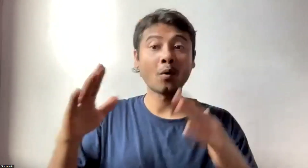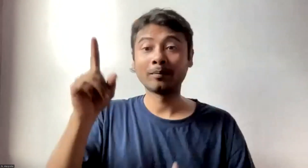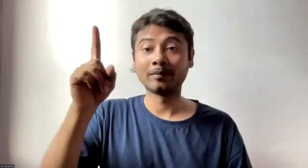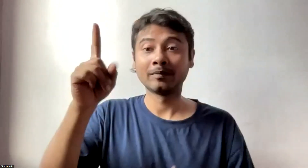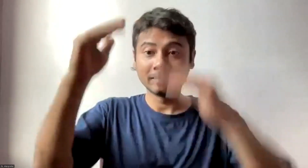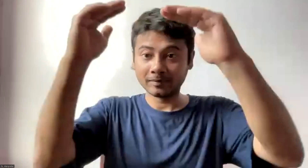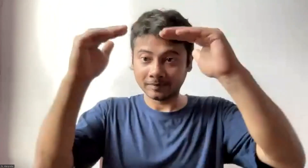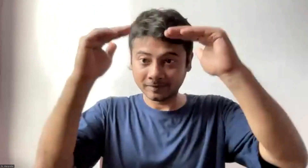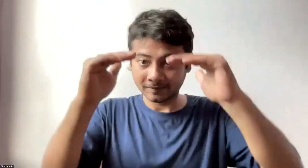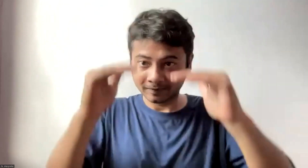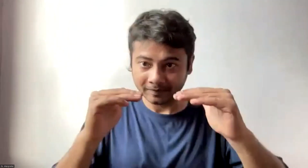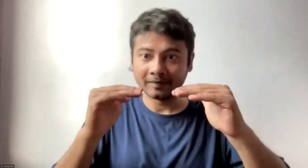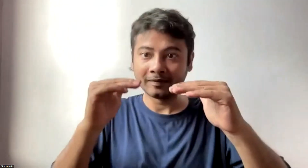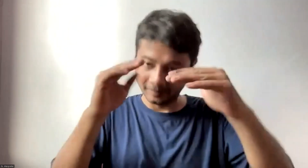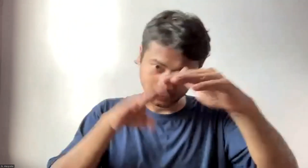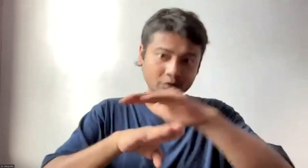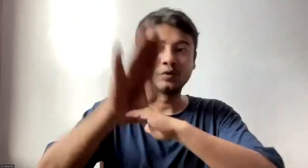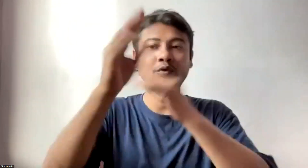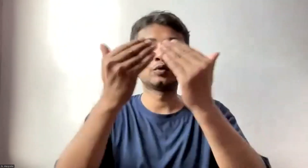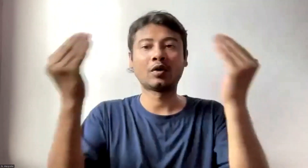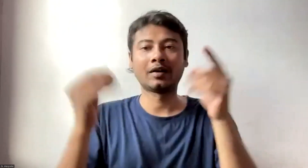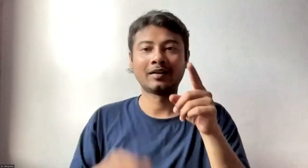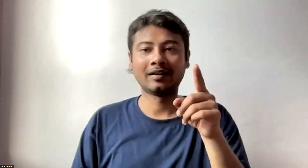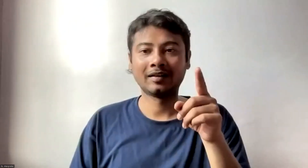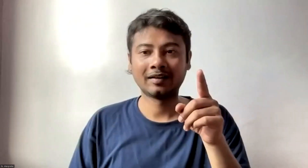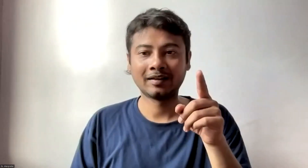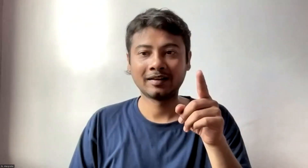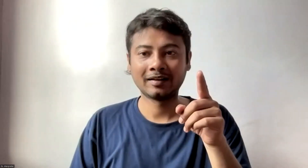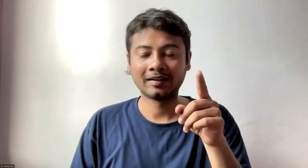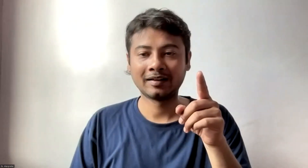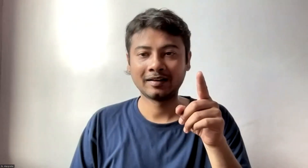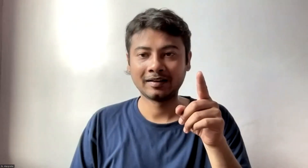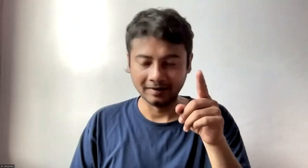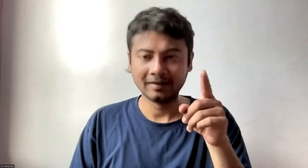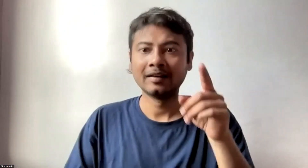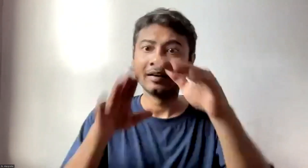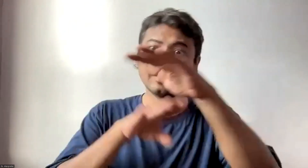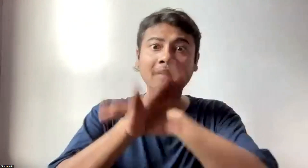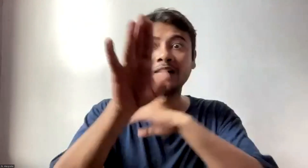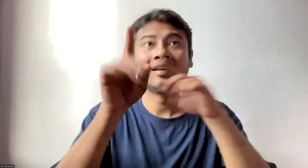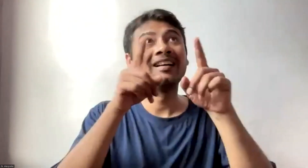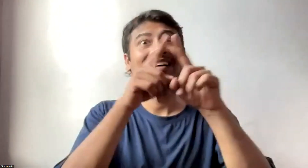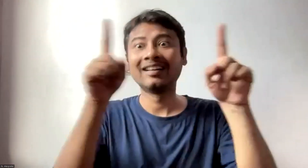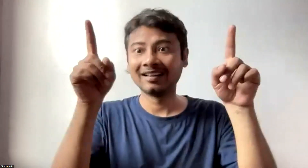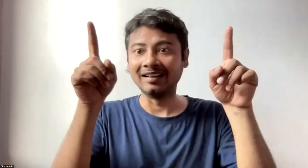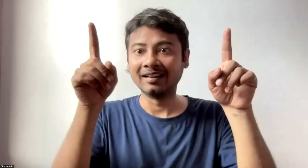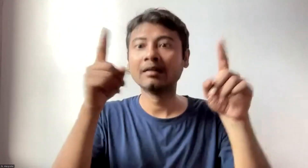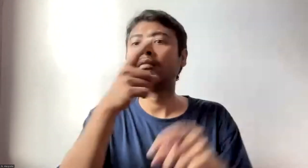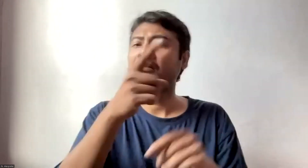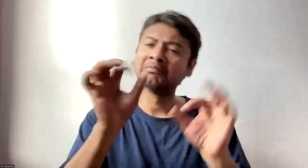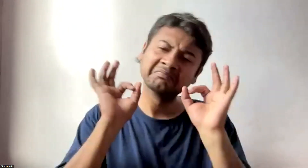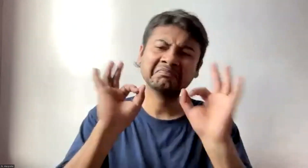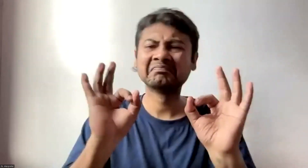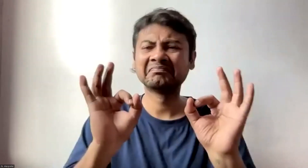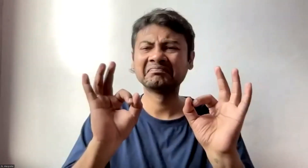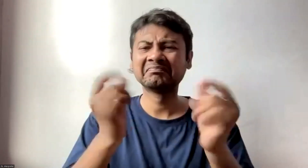that Indralok. There's a lot of opulence, there's a lot of money and enjoyment.